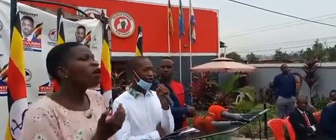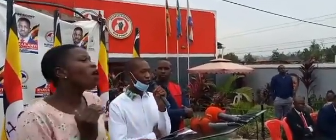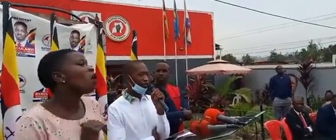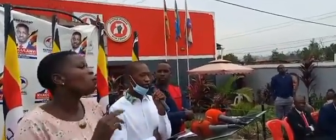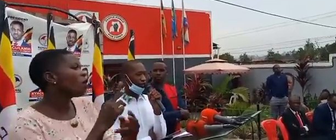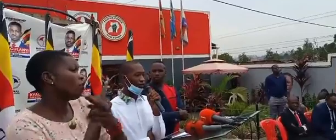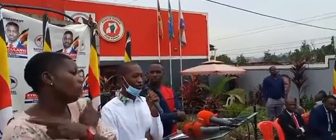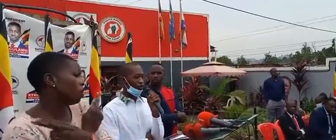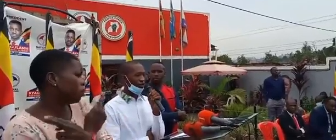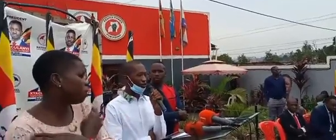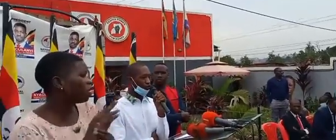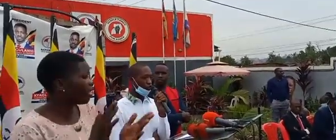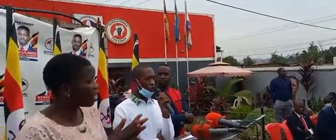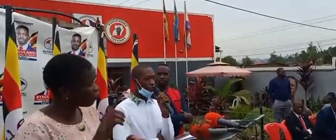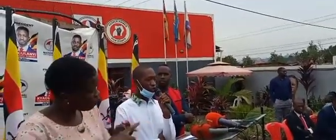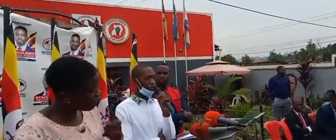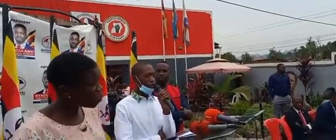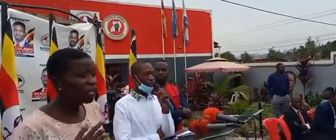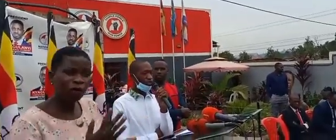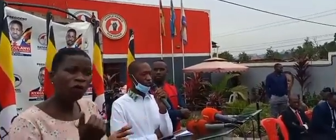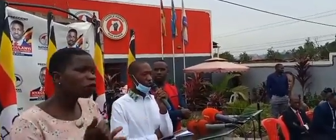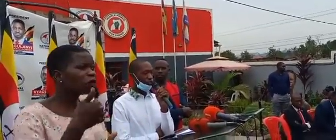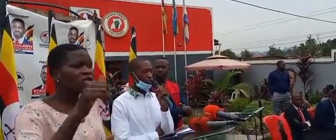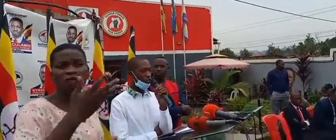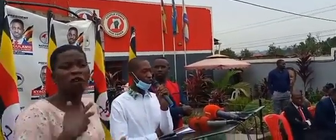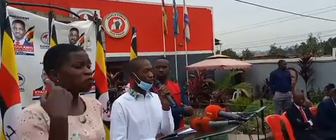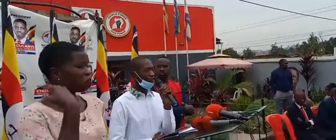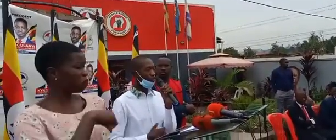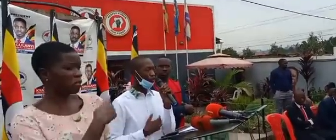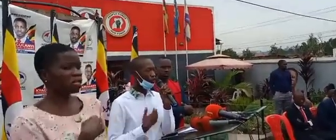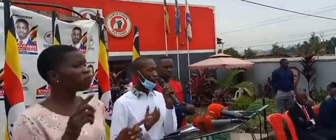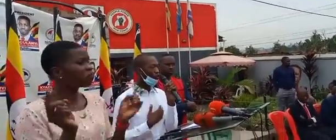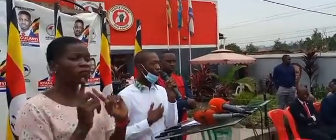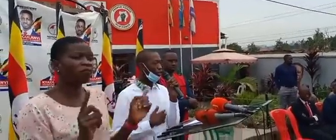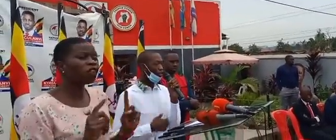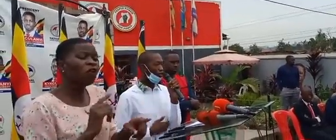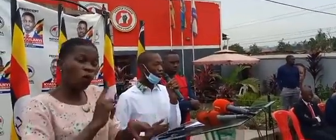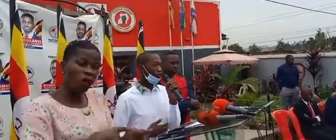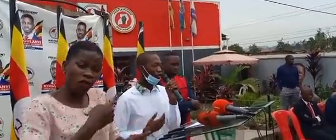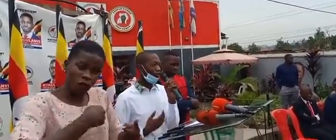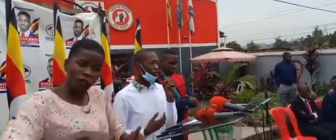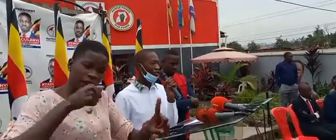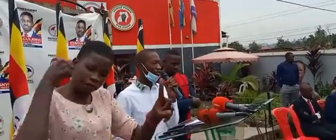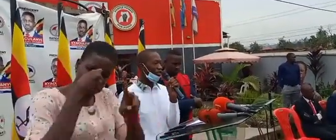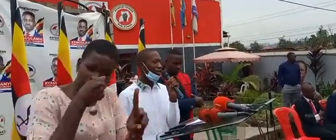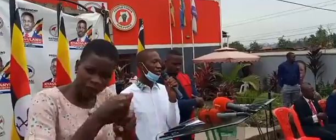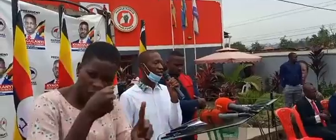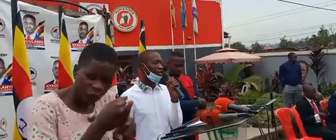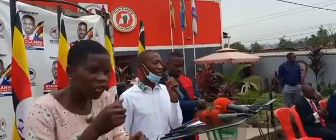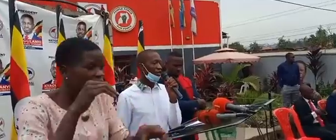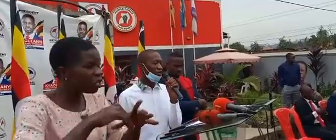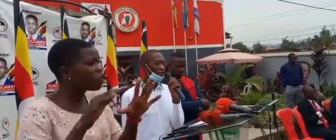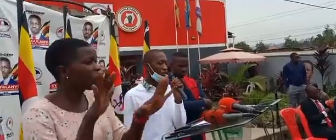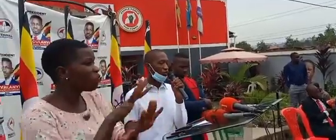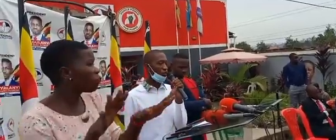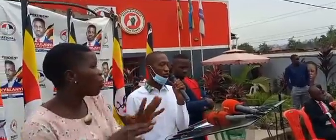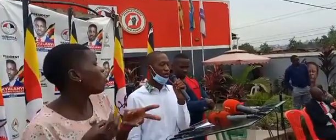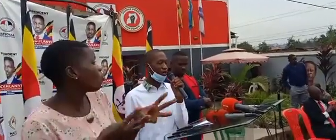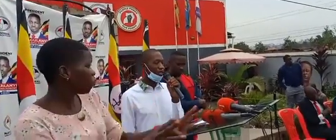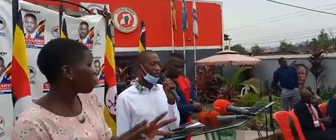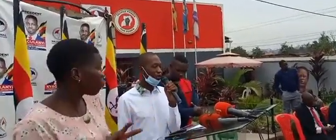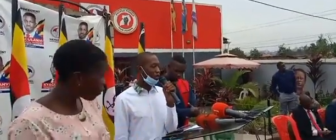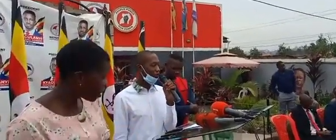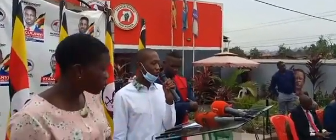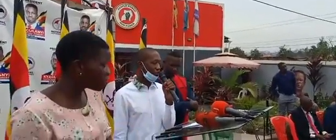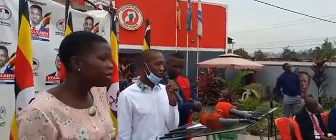kitalya tebalina musango essuubi lyabwe liri gye tuli gye tweyongera okubanja n'okuyita mu ngeri zonna ezisoboka okuba